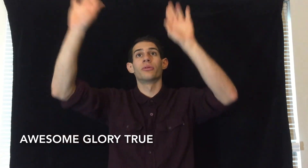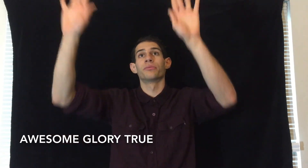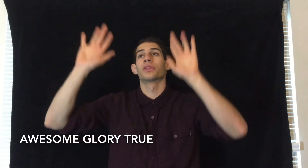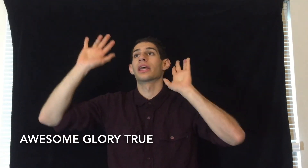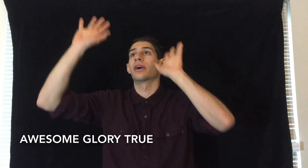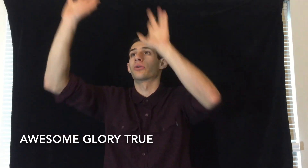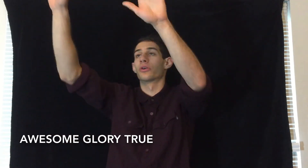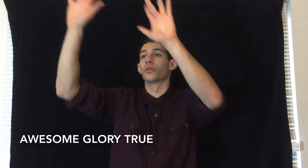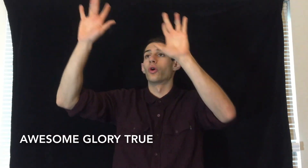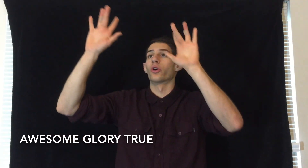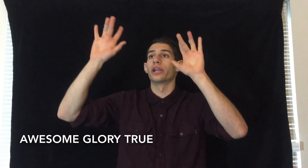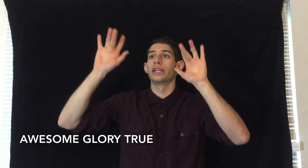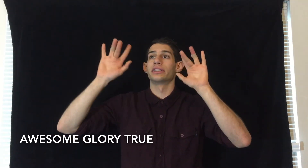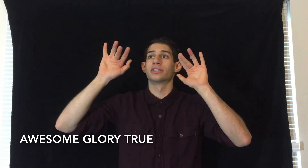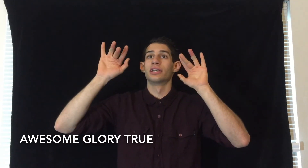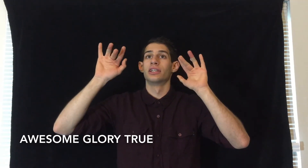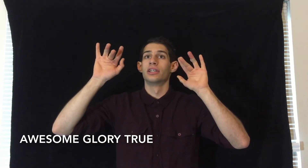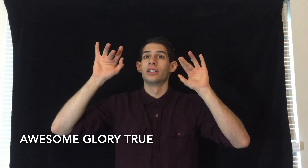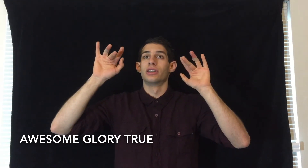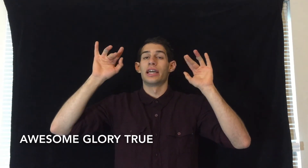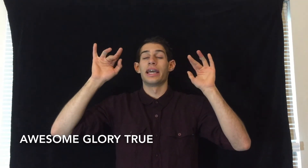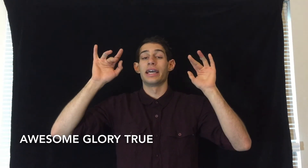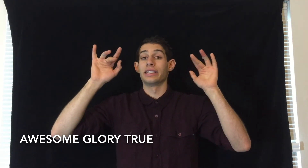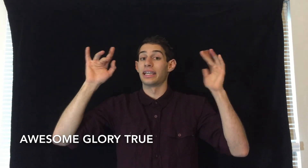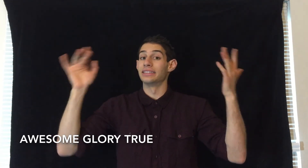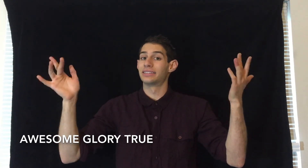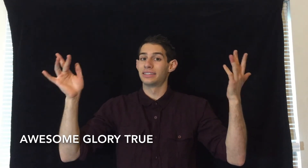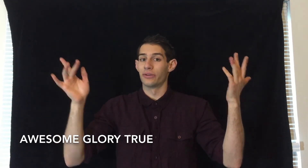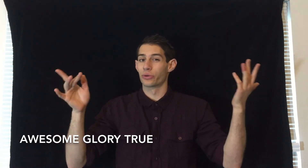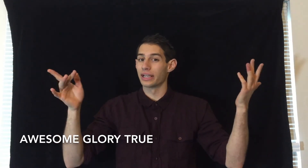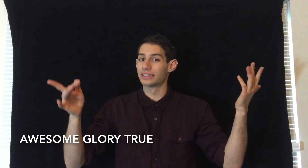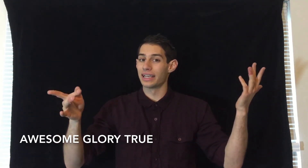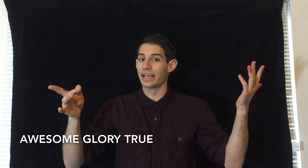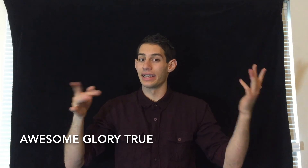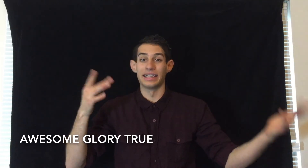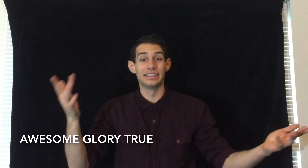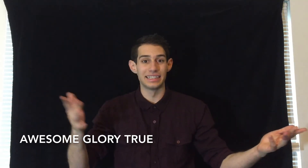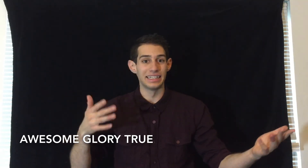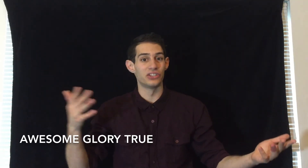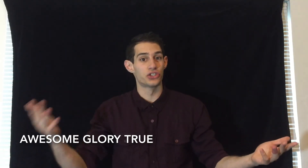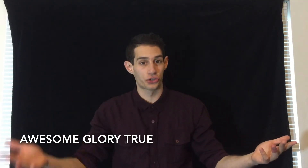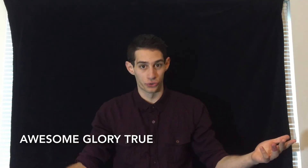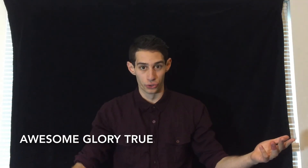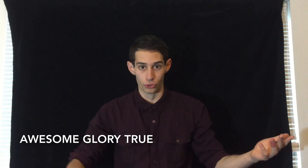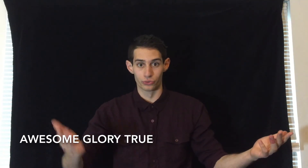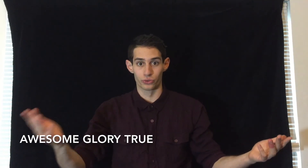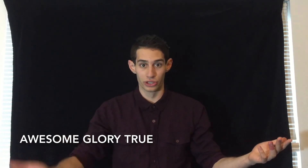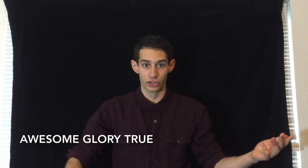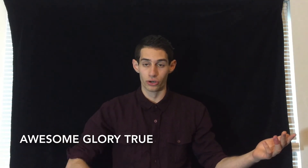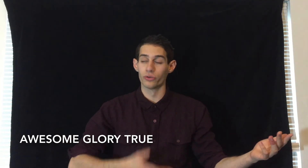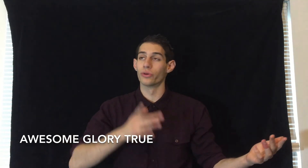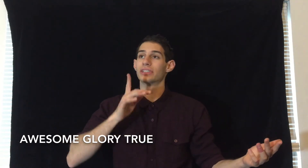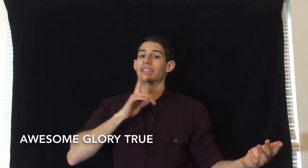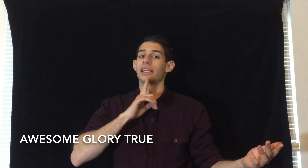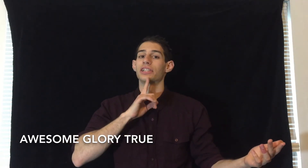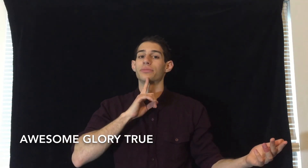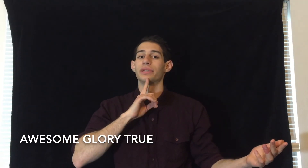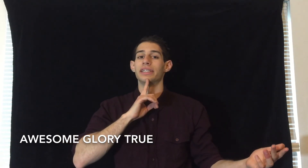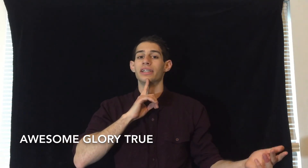awesome, how glorious. And we're going to say indeed, true, real, which it's going to just be